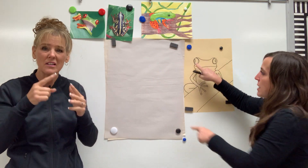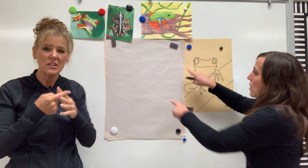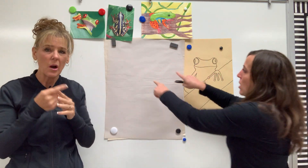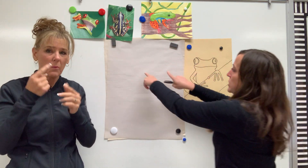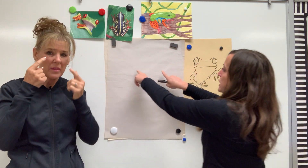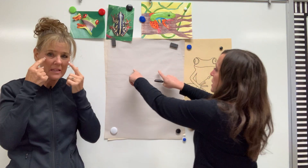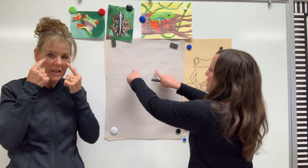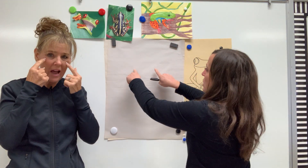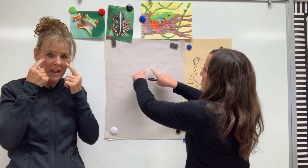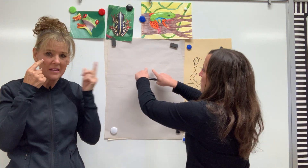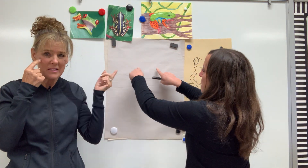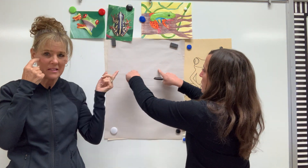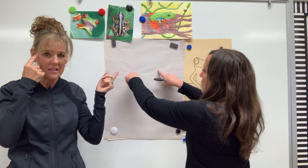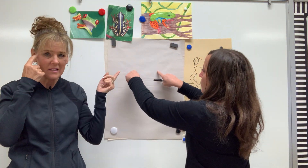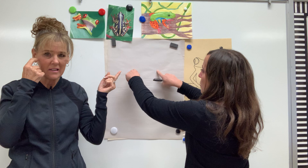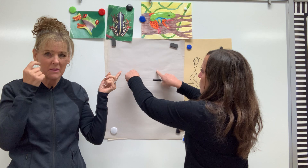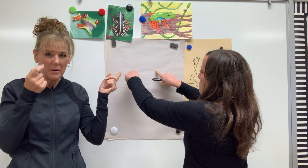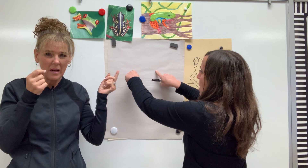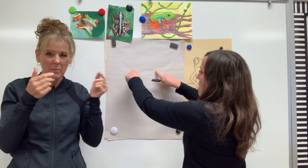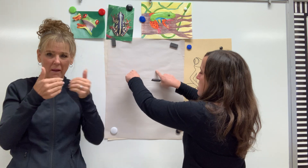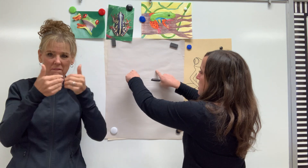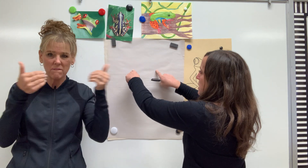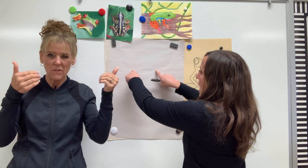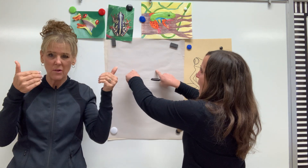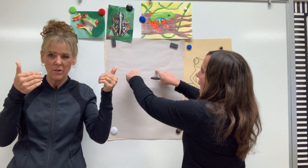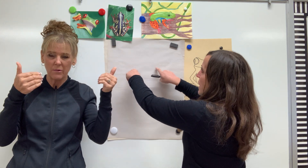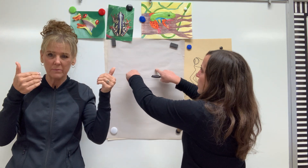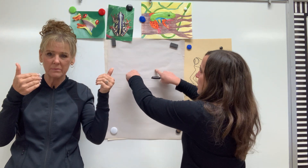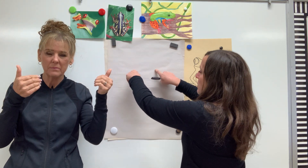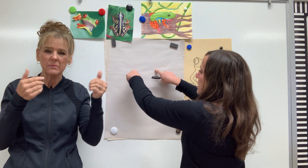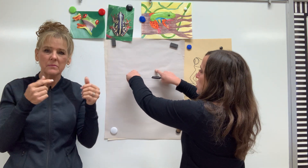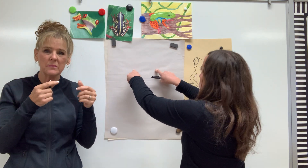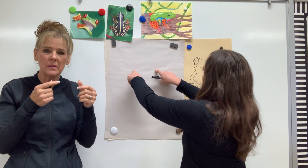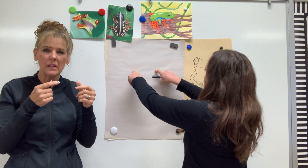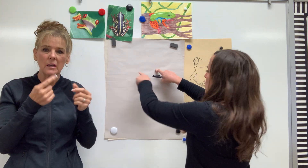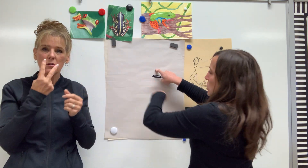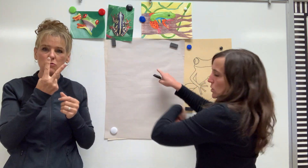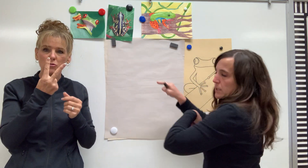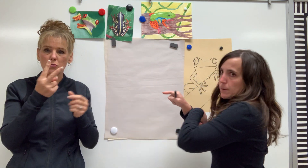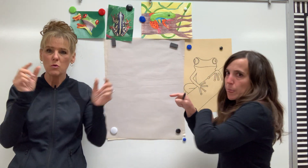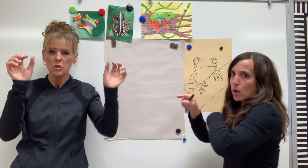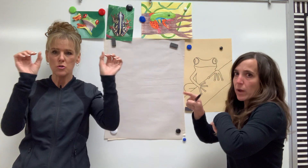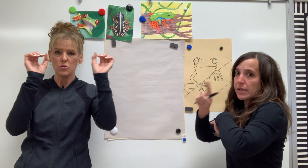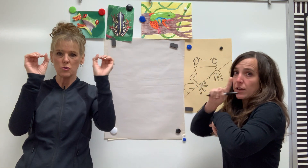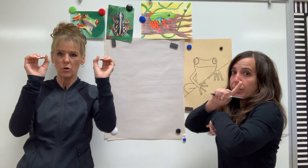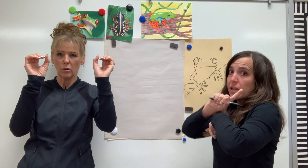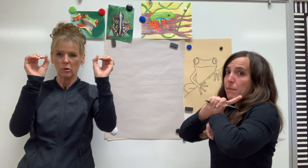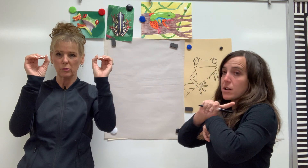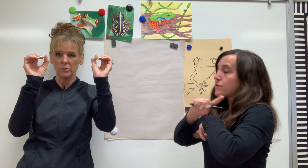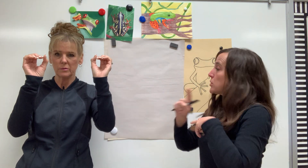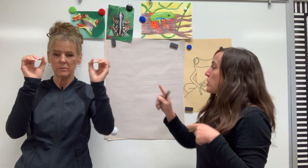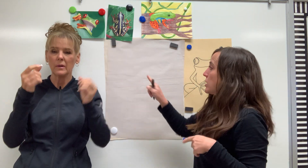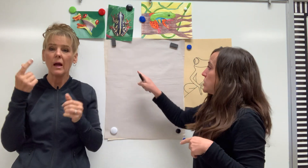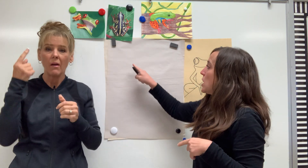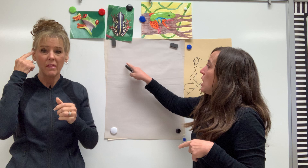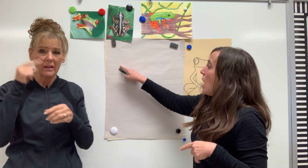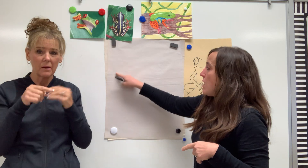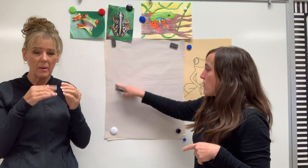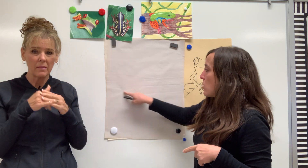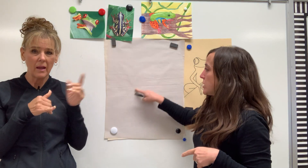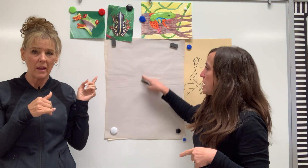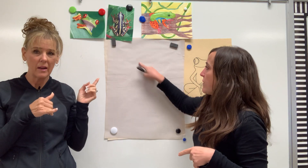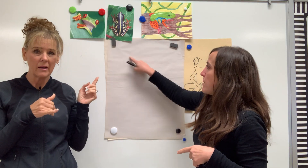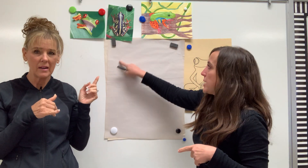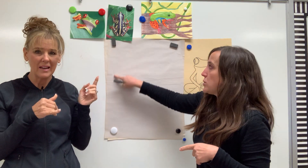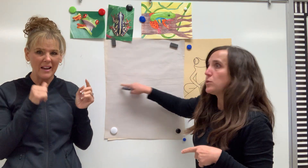with his eyeballs, and they're gonna be a little further apart, and they're gonna be two circles. Okay, now think about it, first graders.